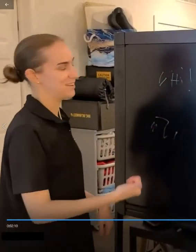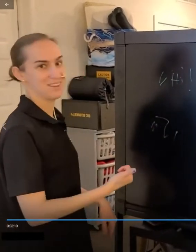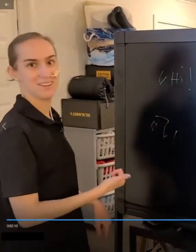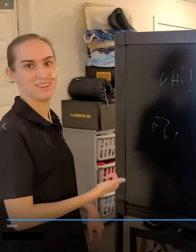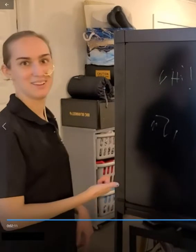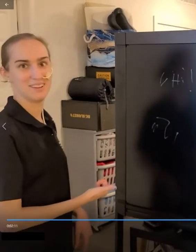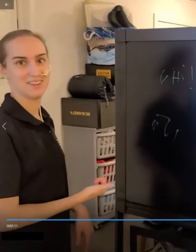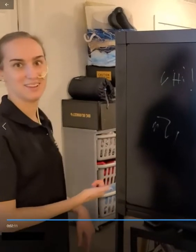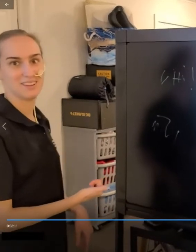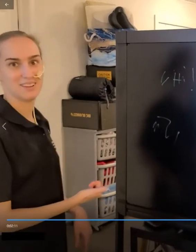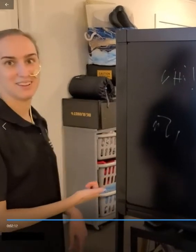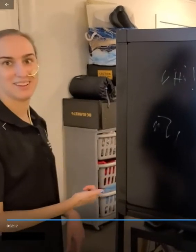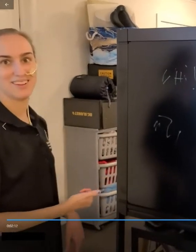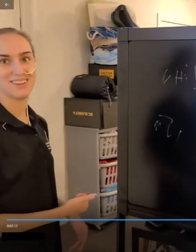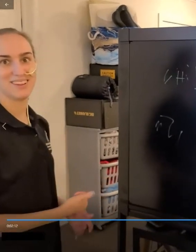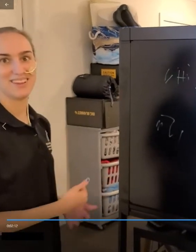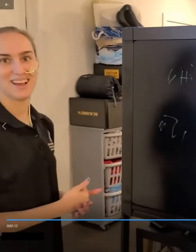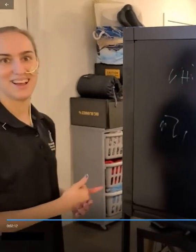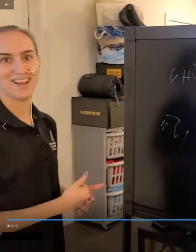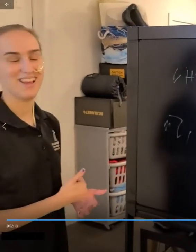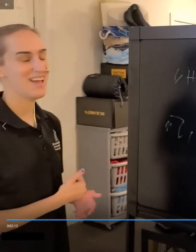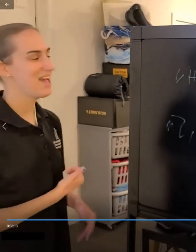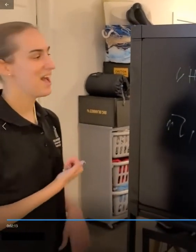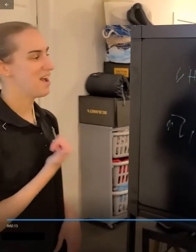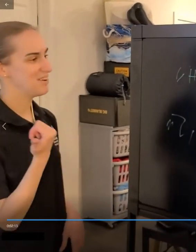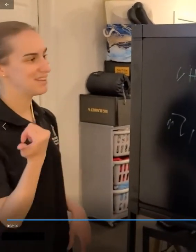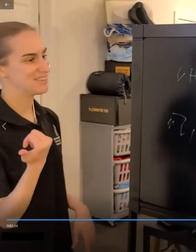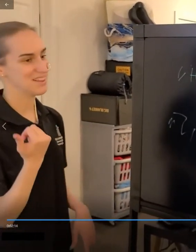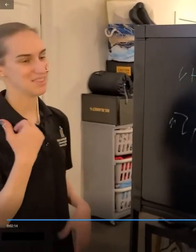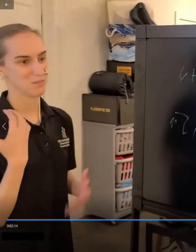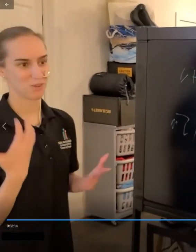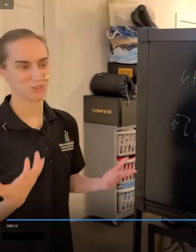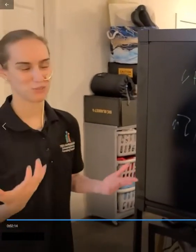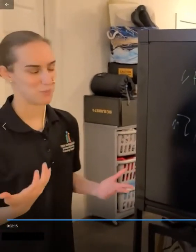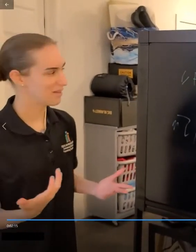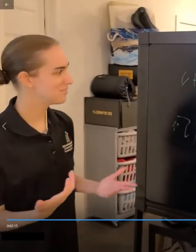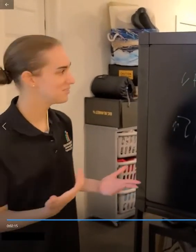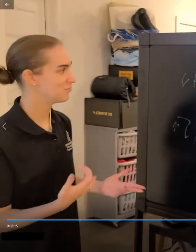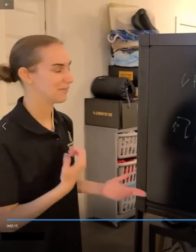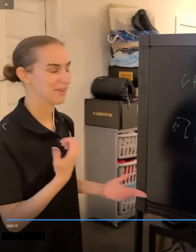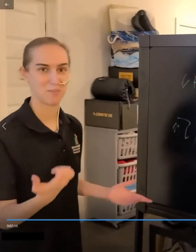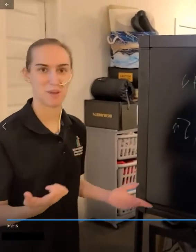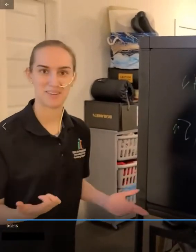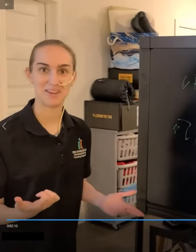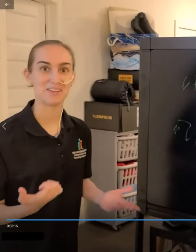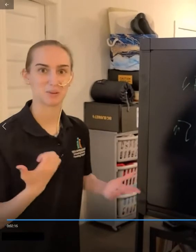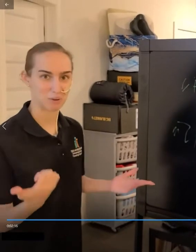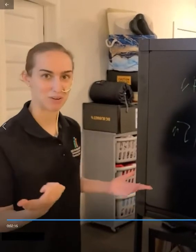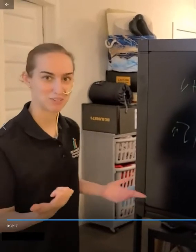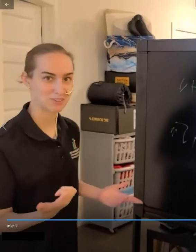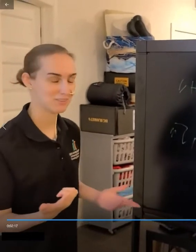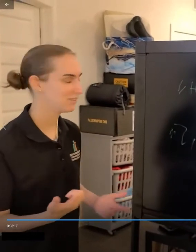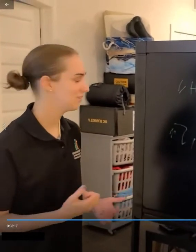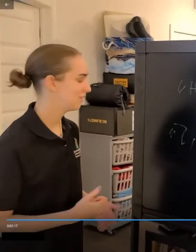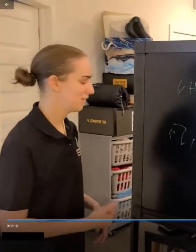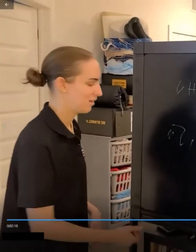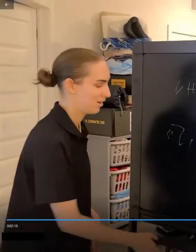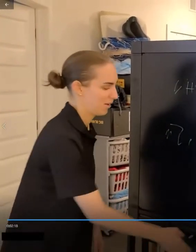That actually sounds like the old chalkboard. I mean, it's not the world's best, but like on bad days, it